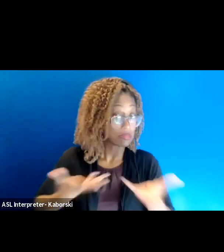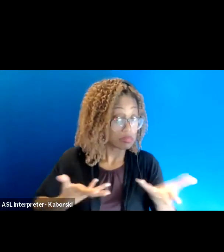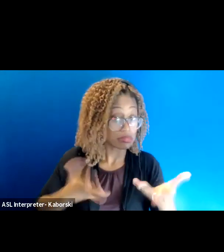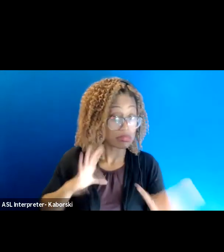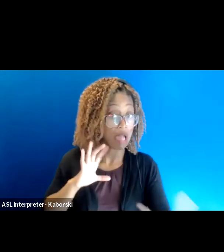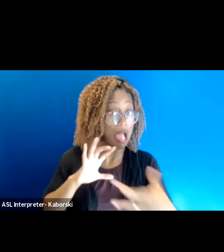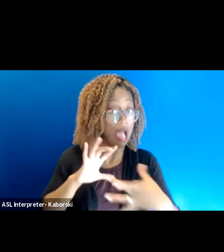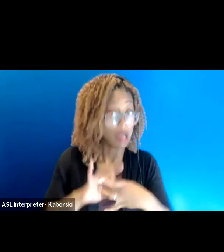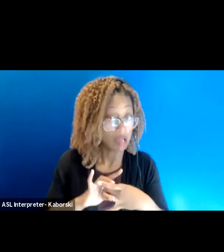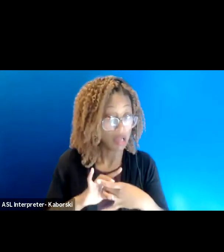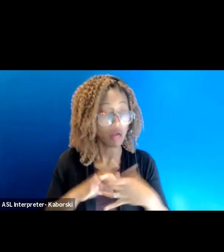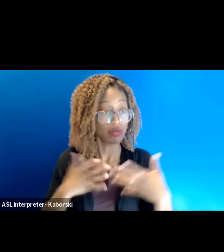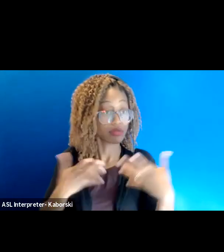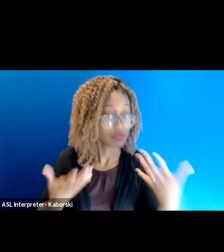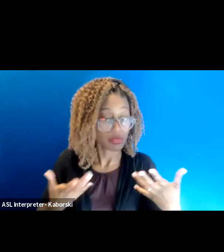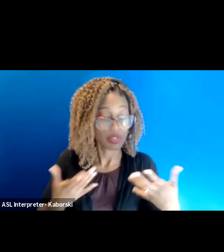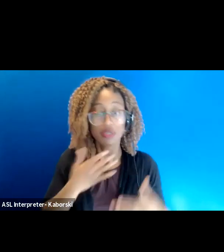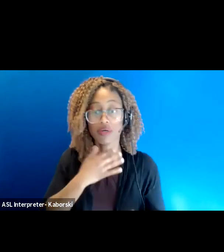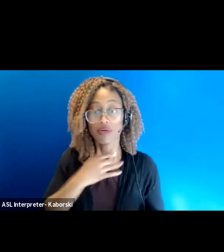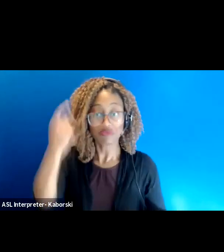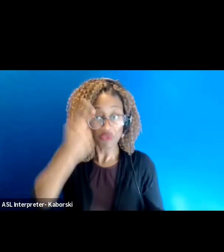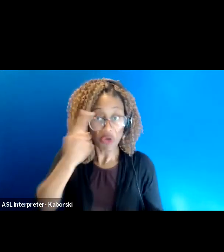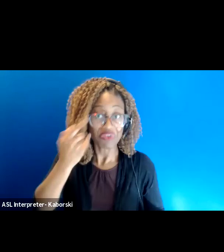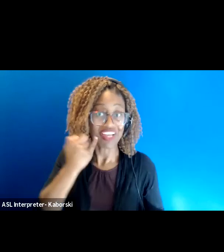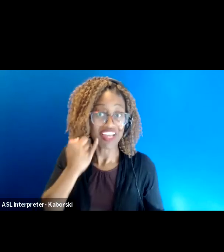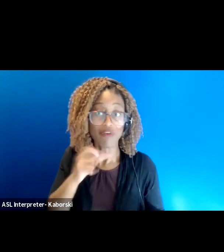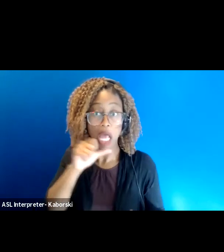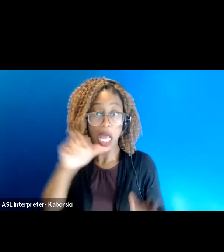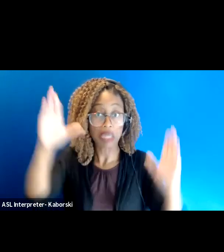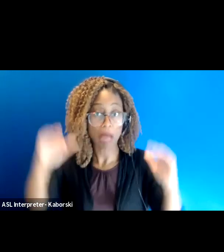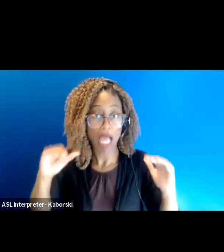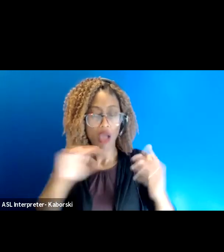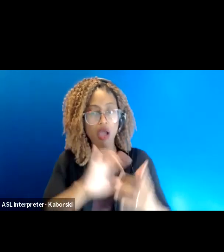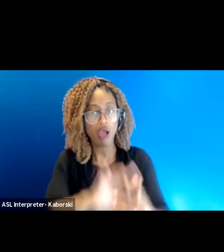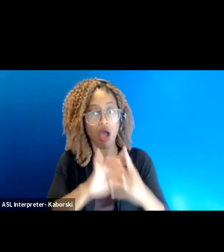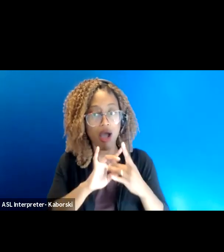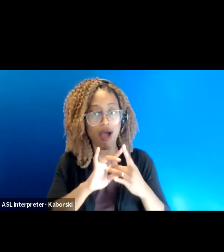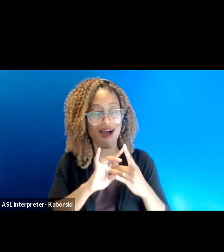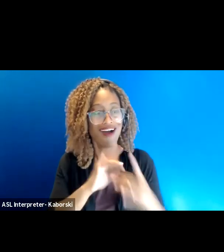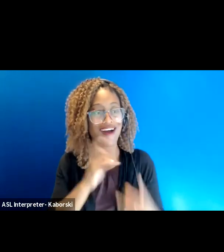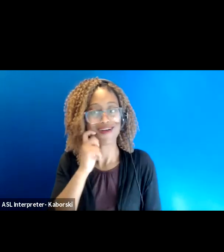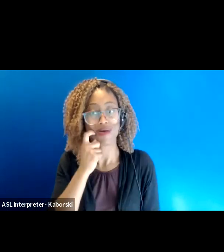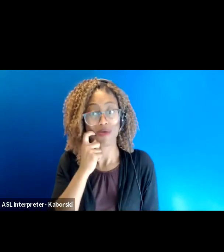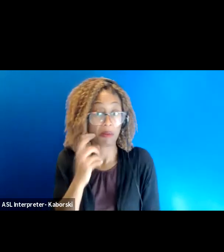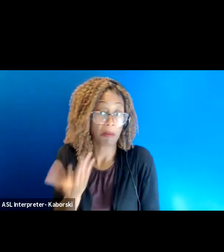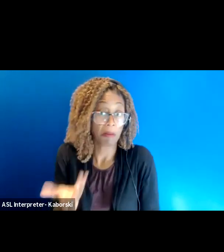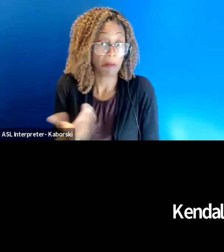if any unexpected relationships came of it that you were not counting on.